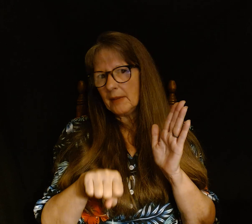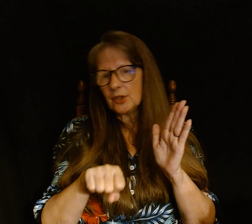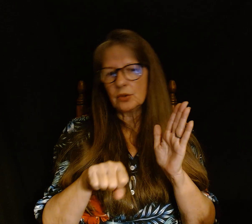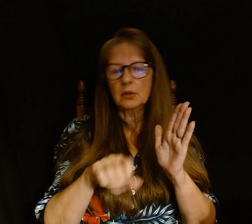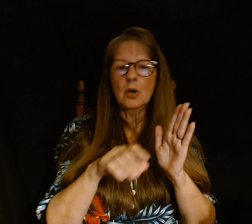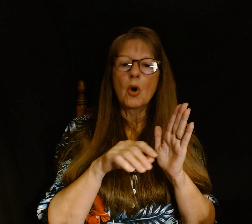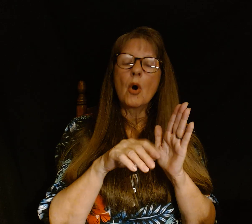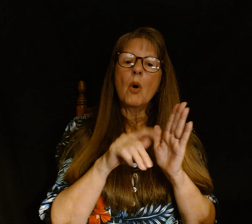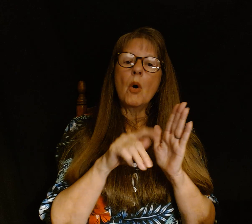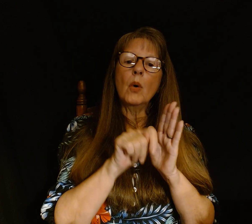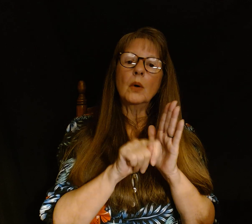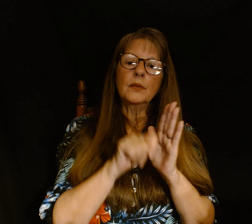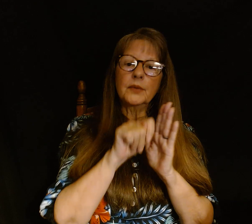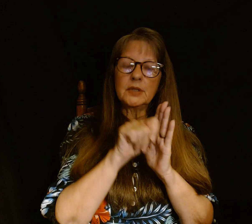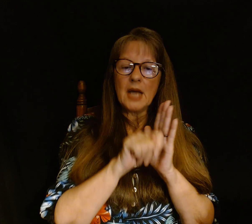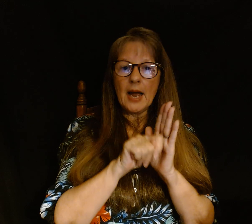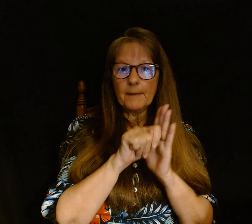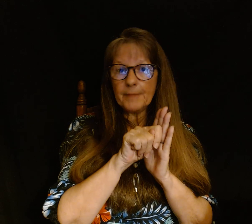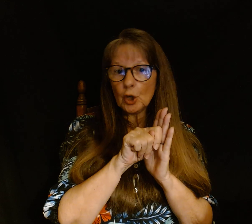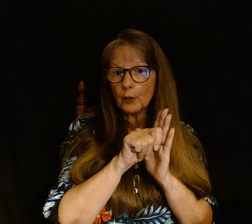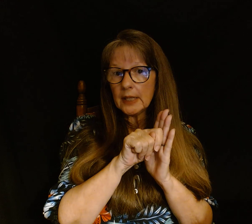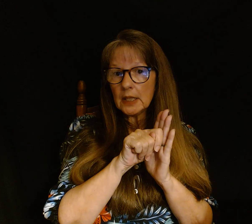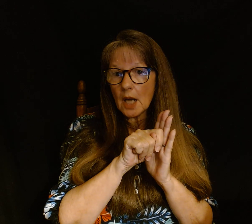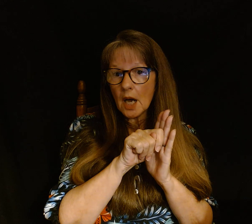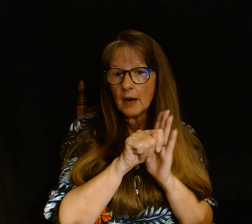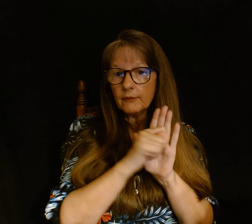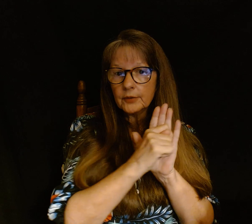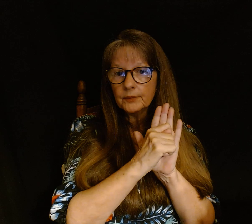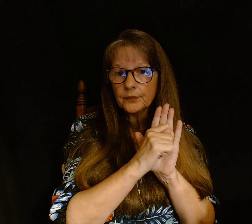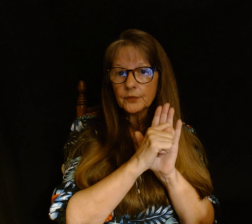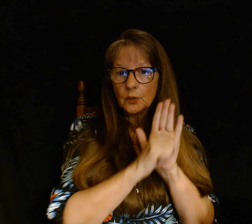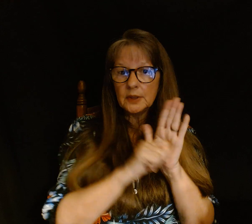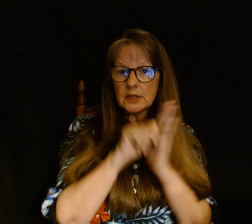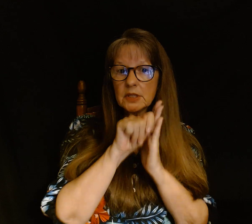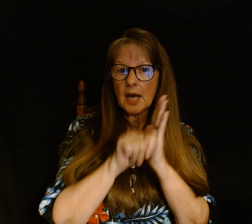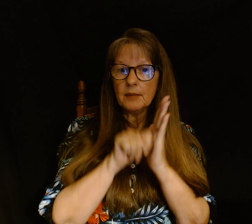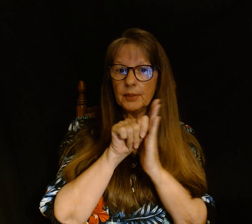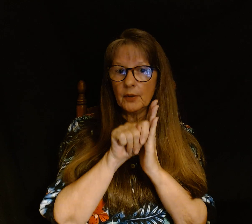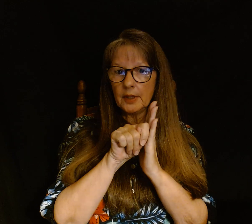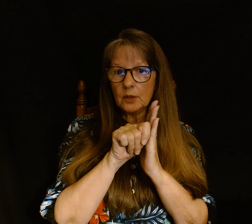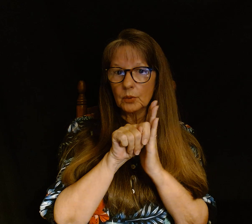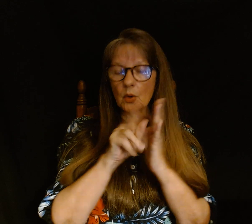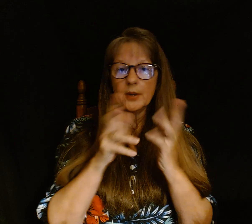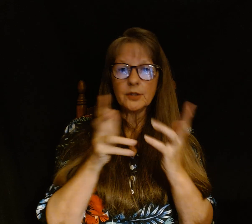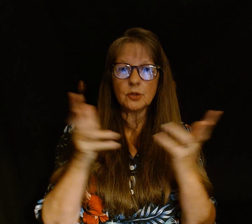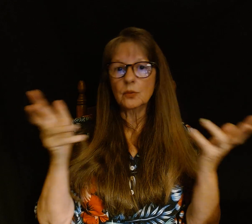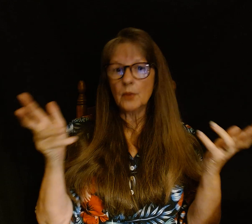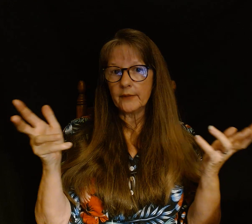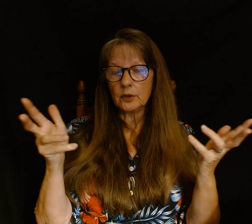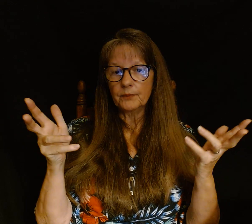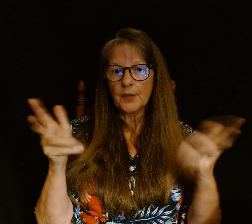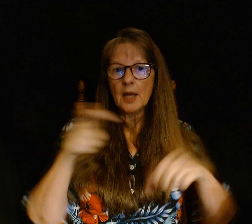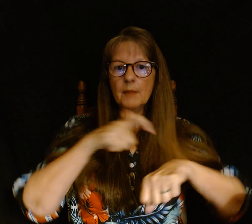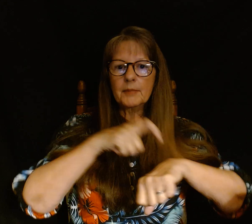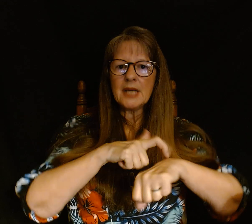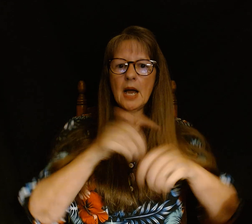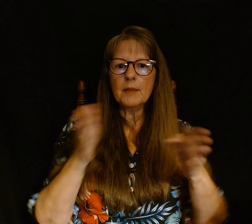semester, or the time period of, during this time period, we're going to do whatever. But time